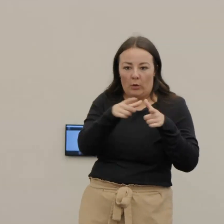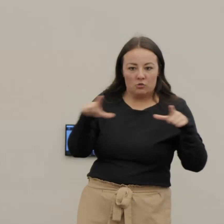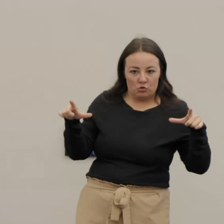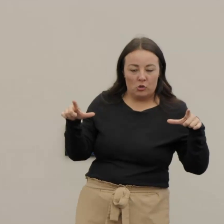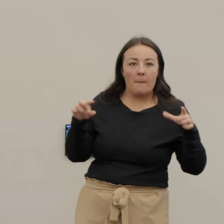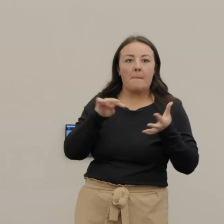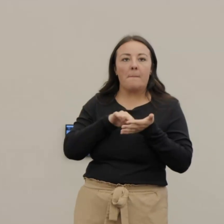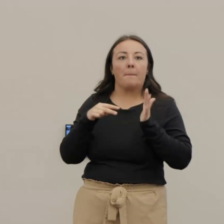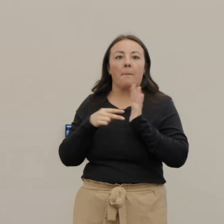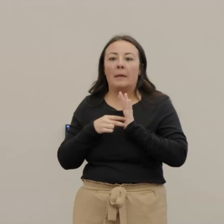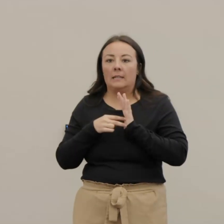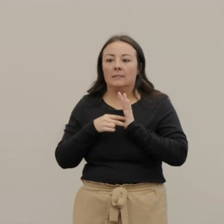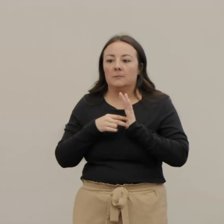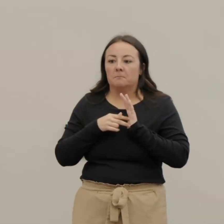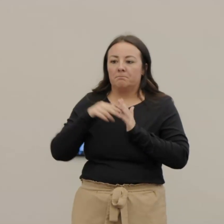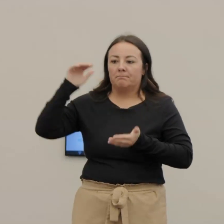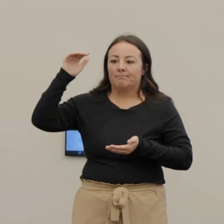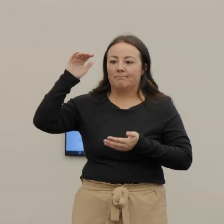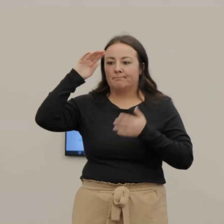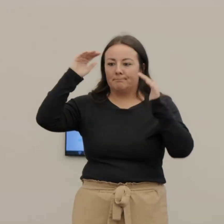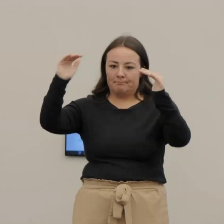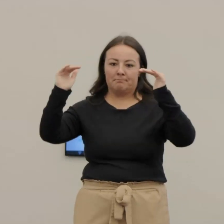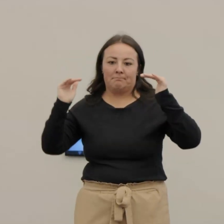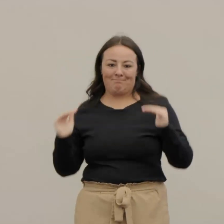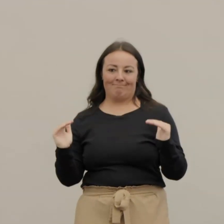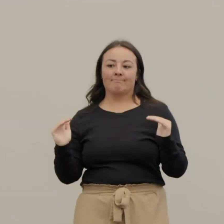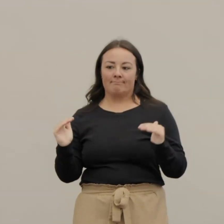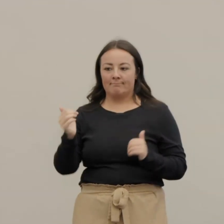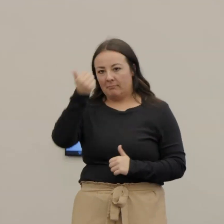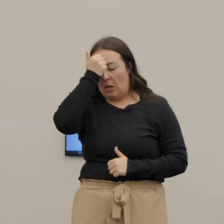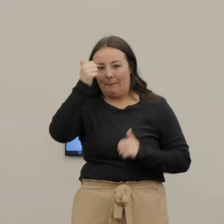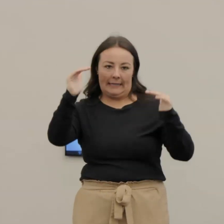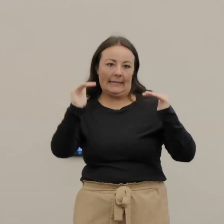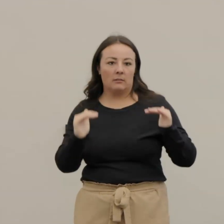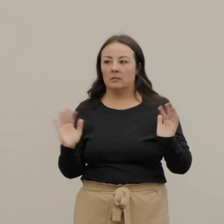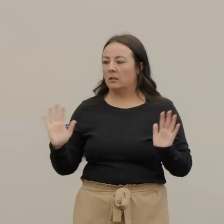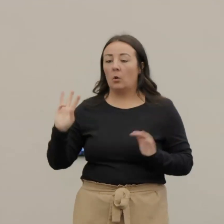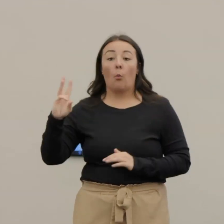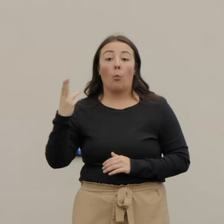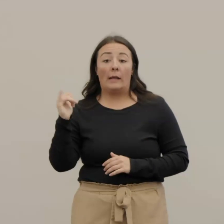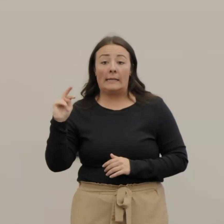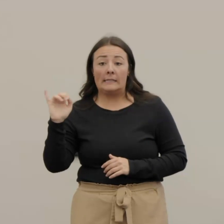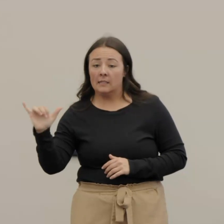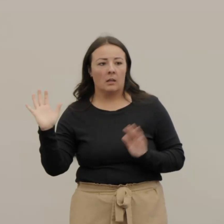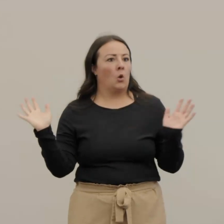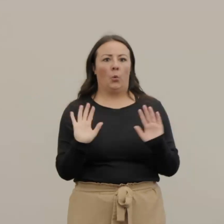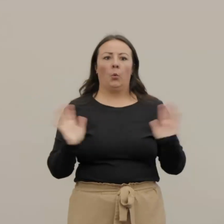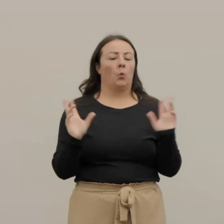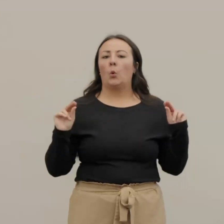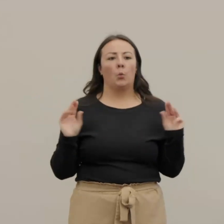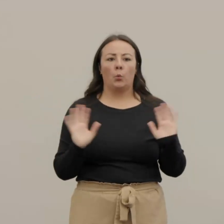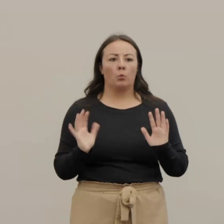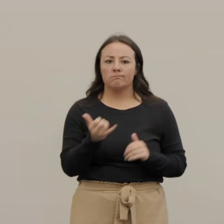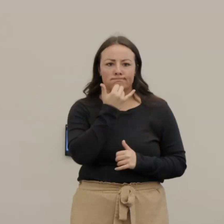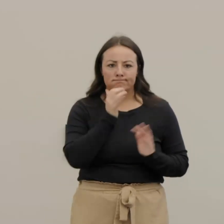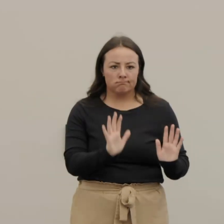was dumbing it down. And Whitney's like, no, no, no, no, no, not at all.